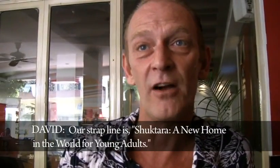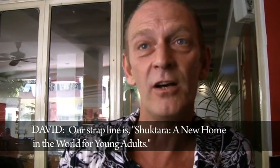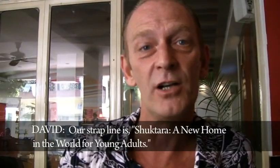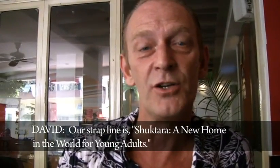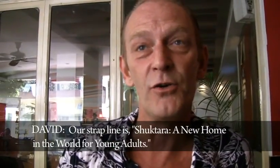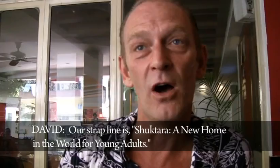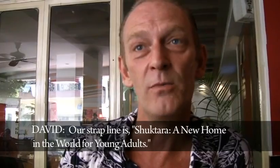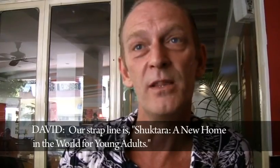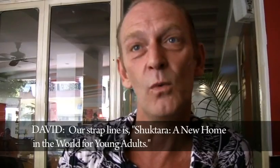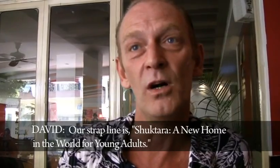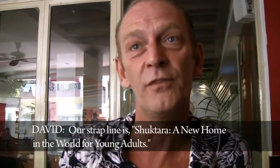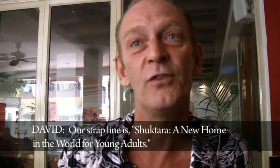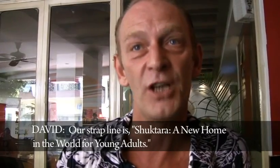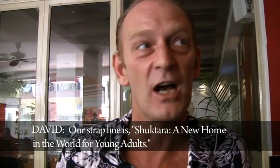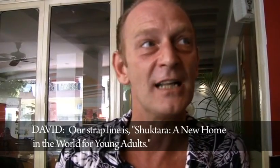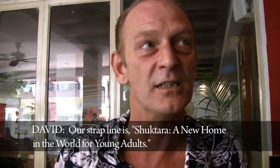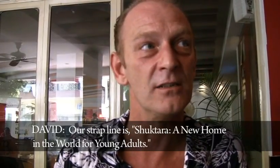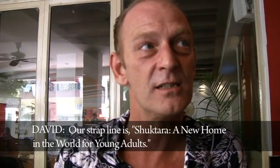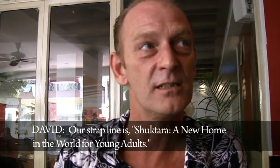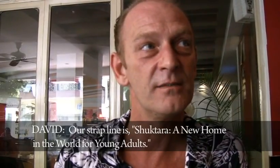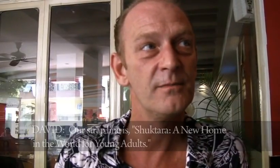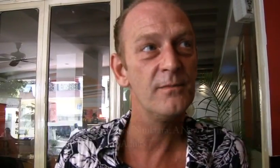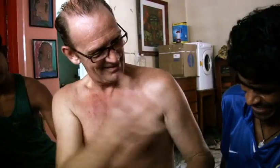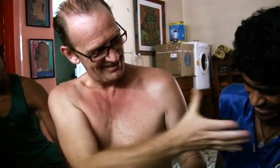new home in the world for young adults.